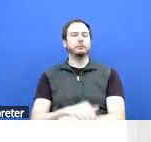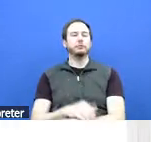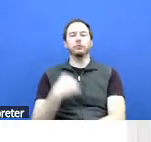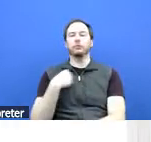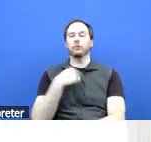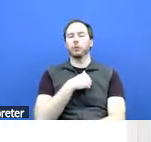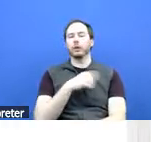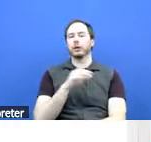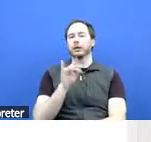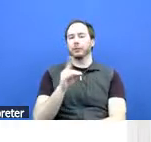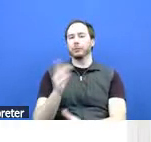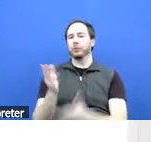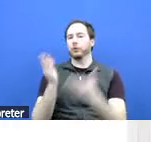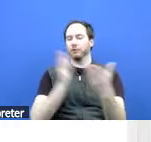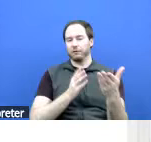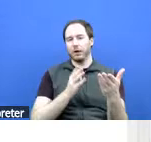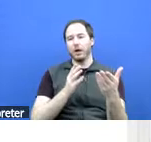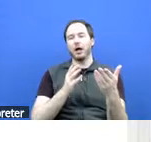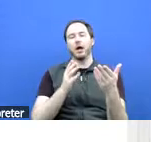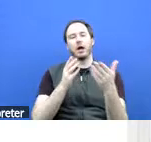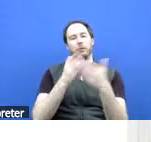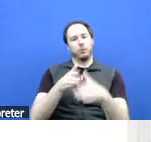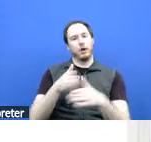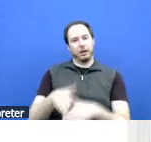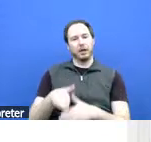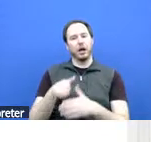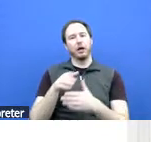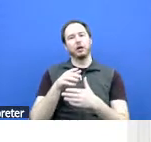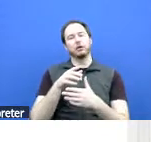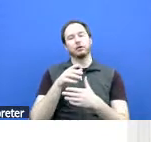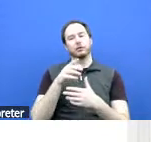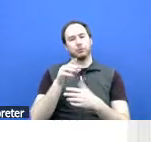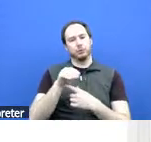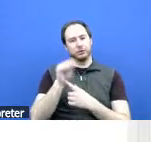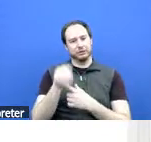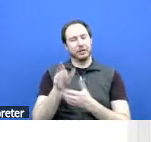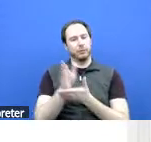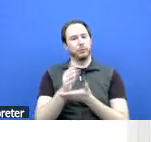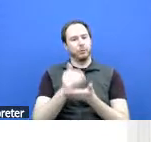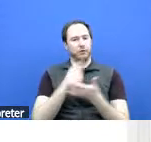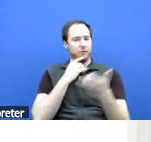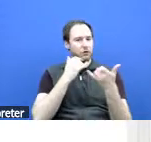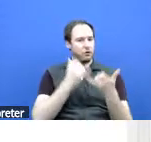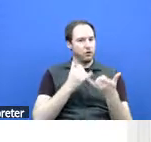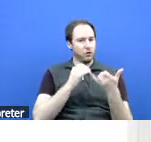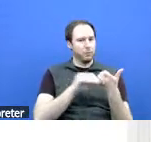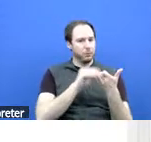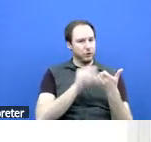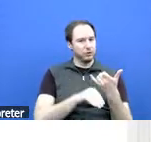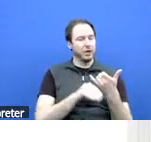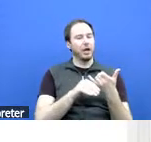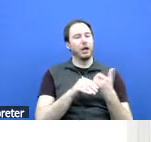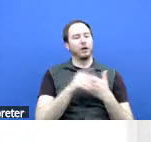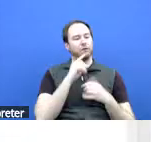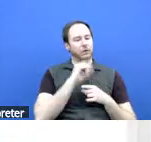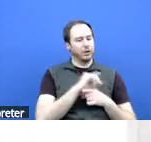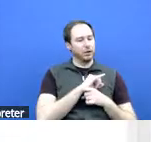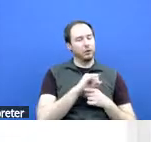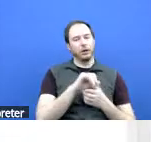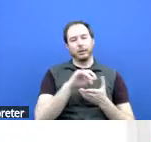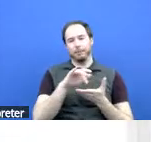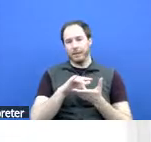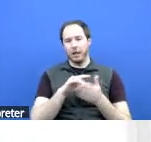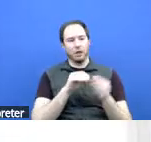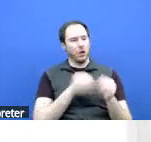We did provide the breakdowns as requested, both of the current use percentages between industrial medical